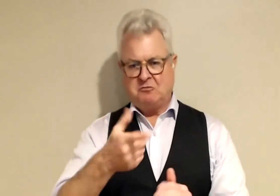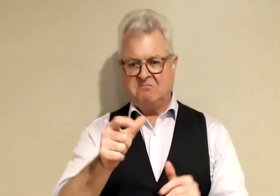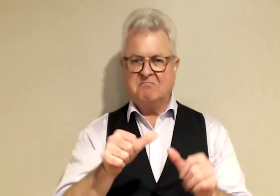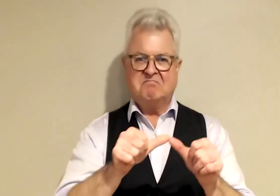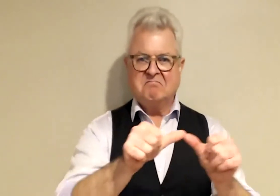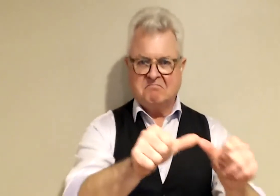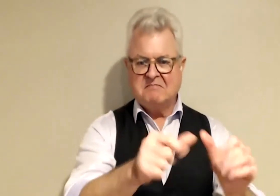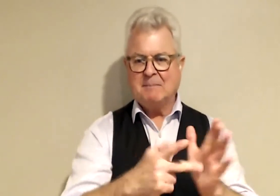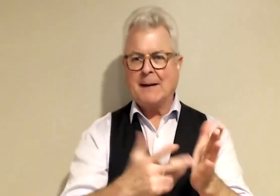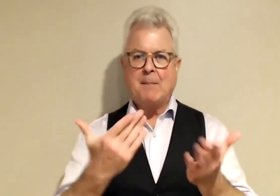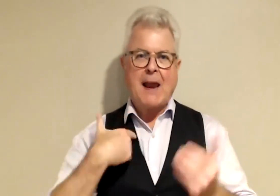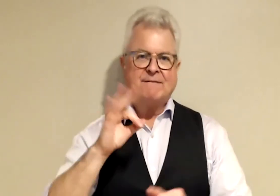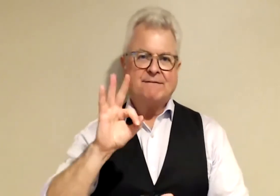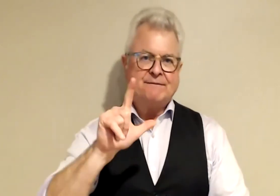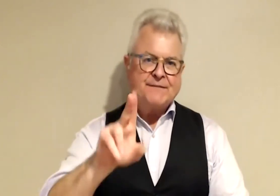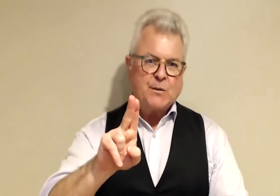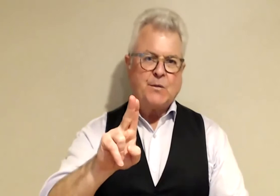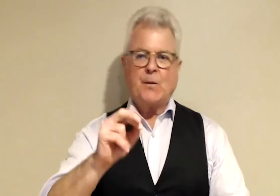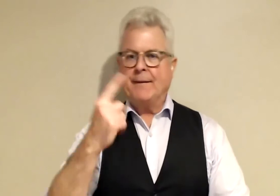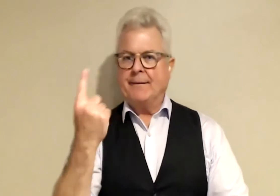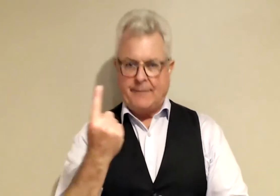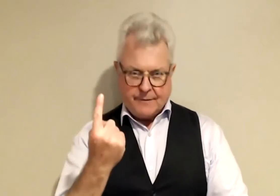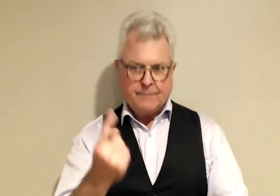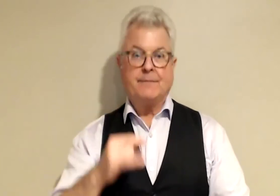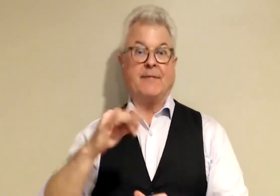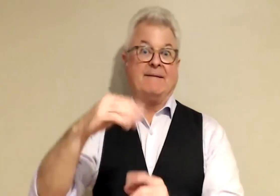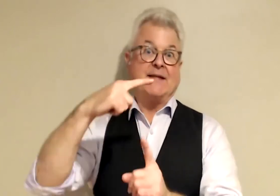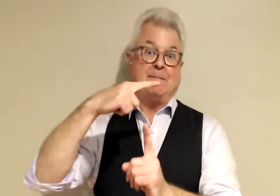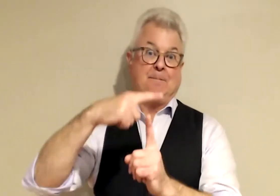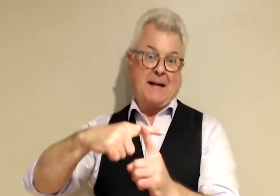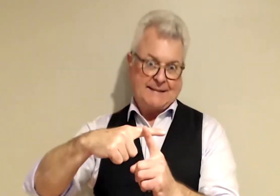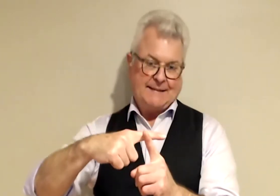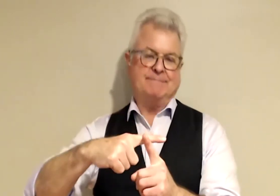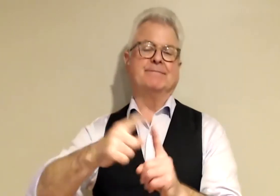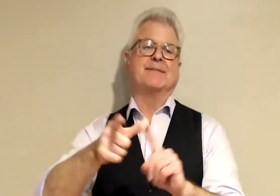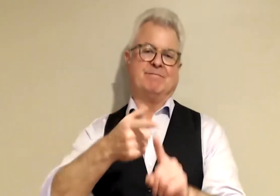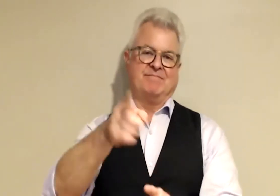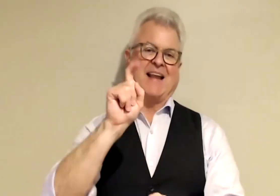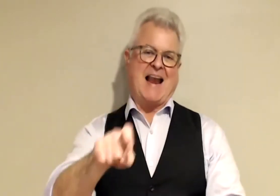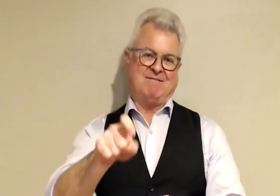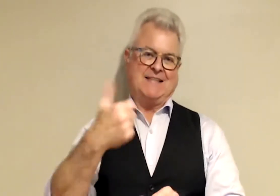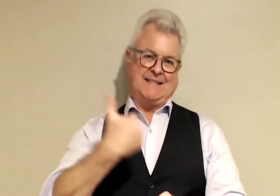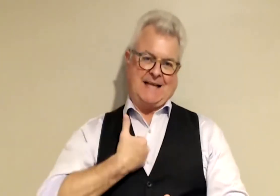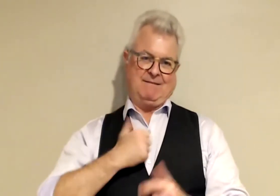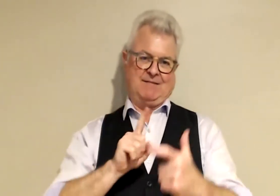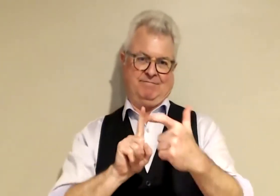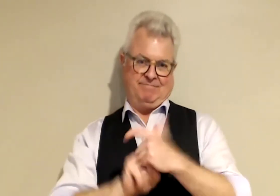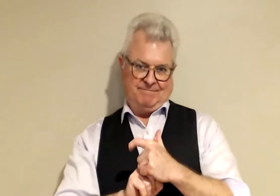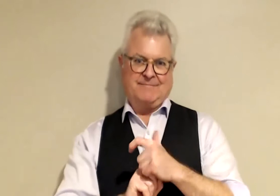If you're negative, that is good news. You can continue and proceed with your travels. If you're positive, unfortunately, you